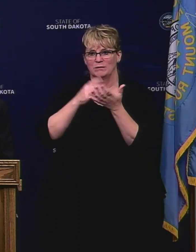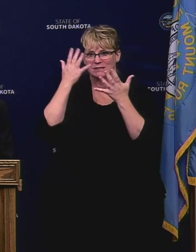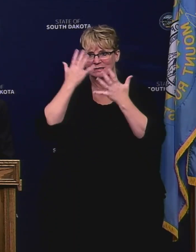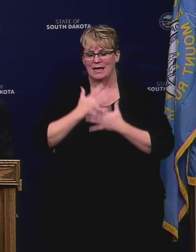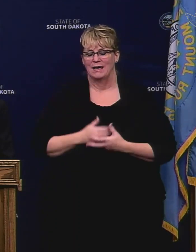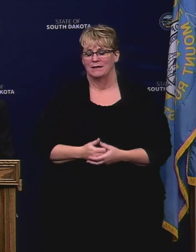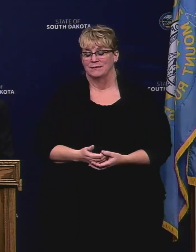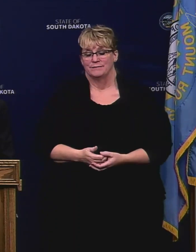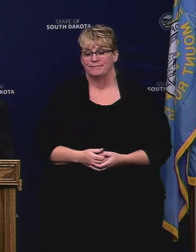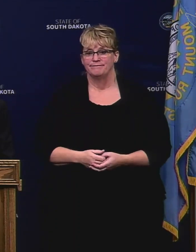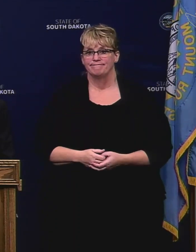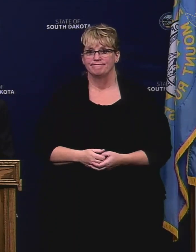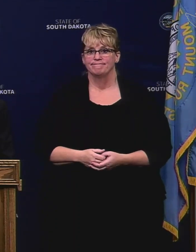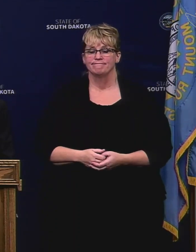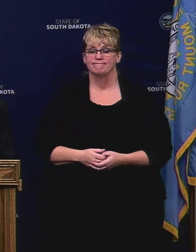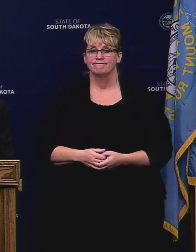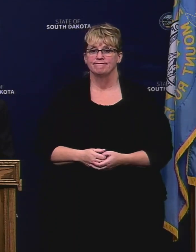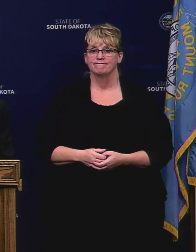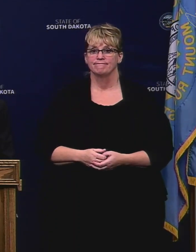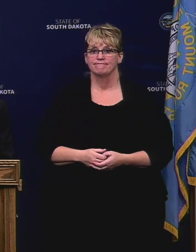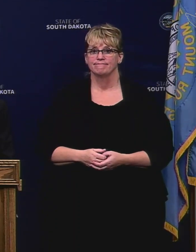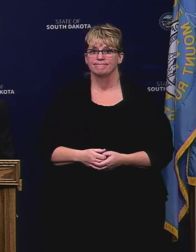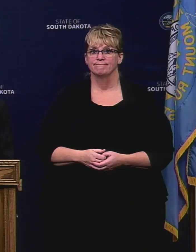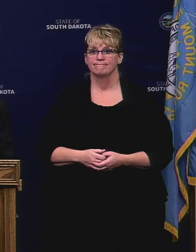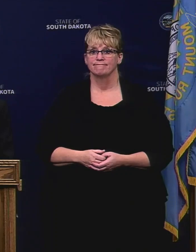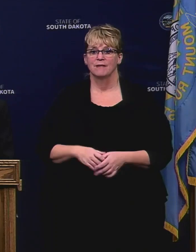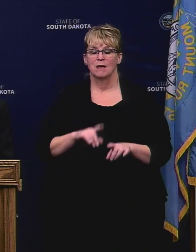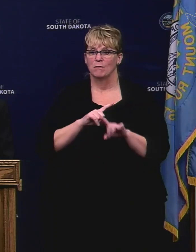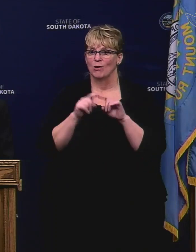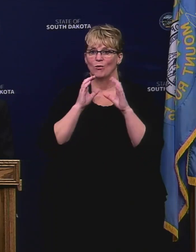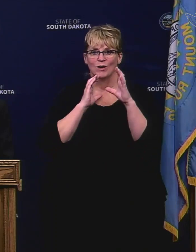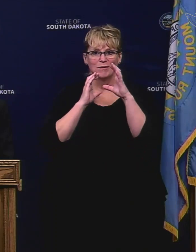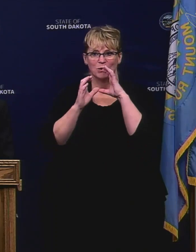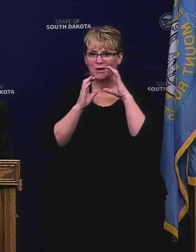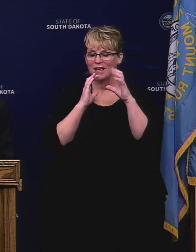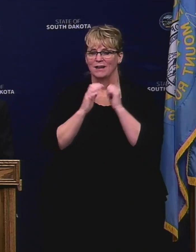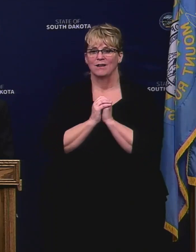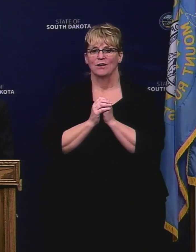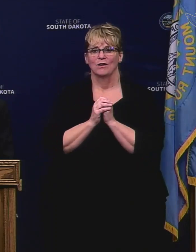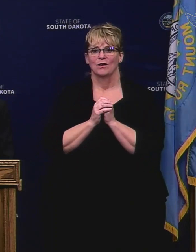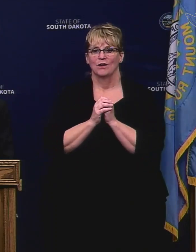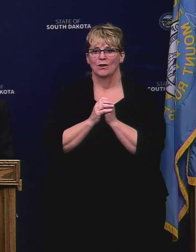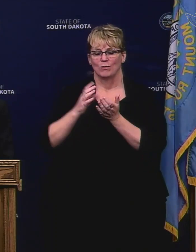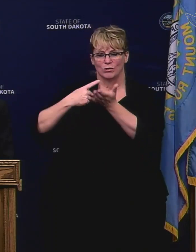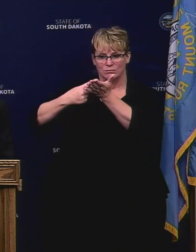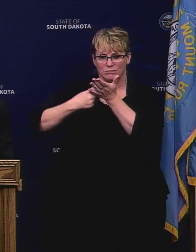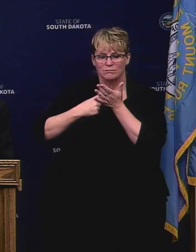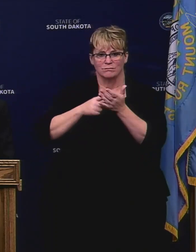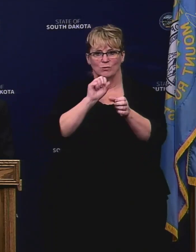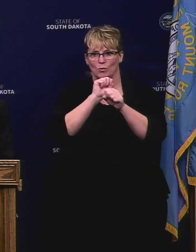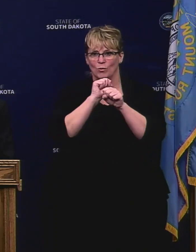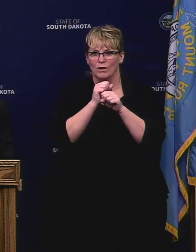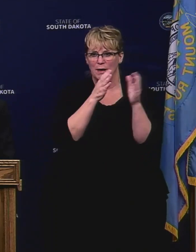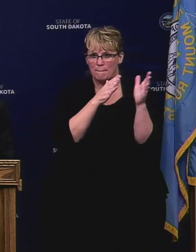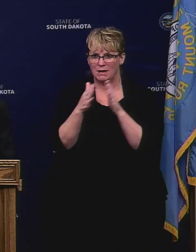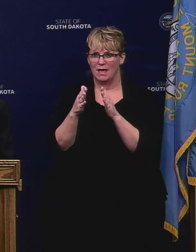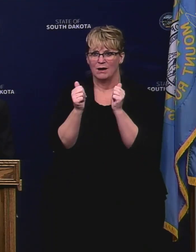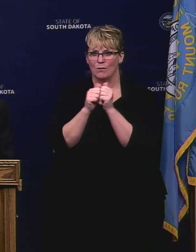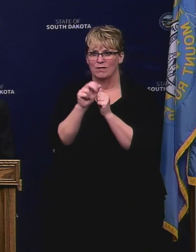So, the fact is we're communicating, we're talking with our tribes, we're working out a